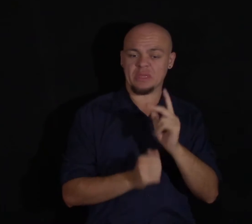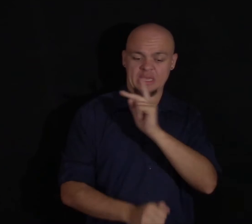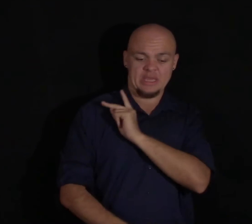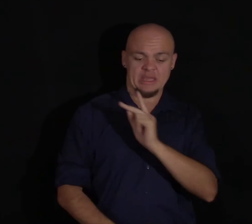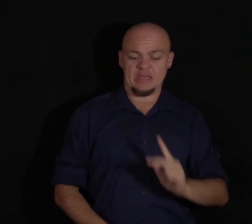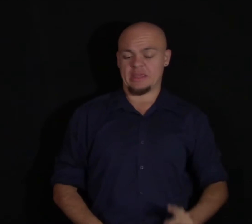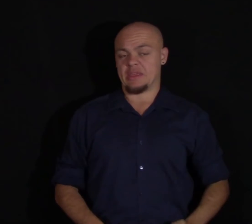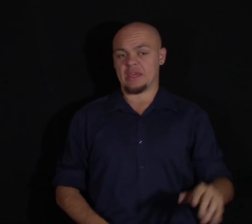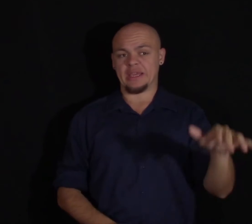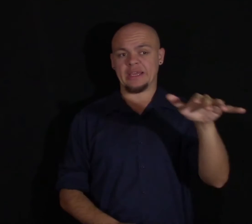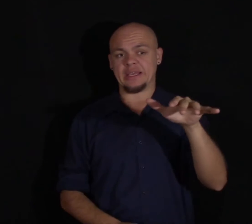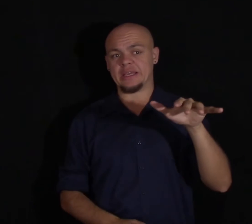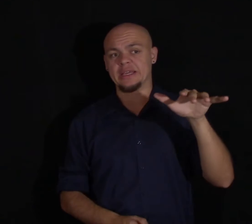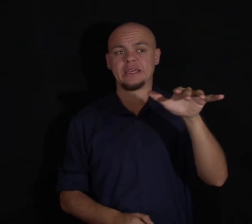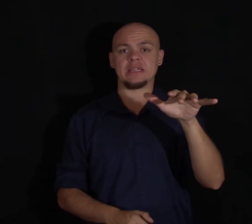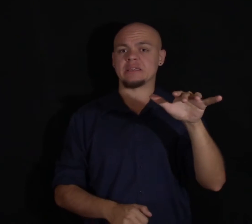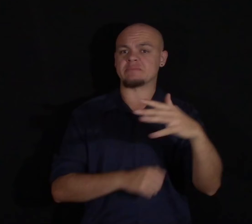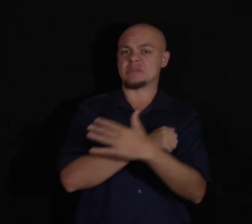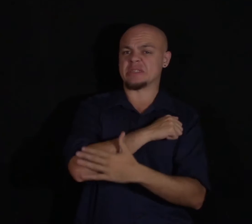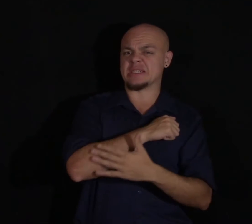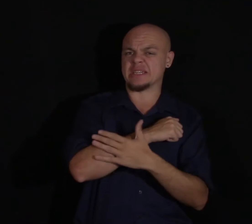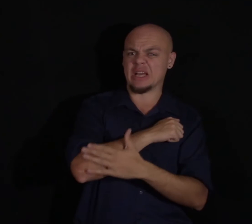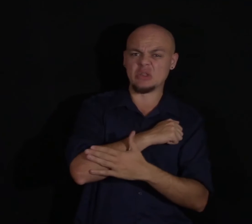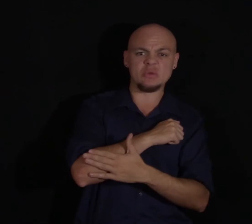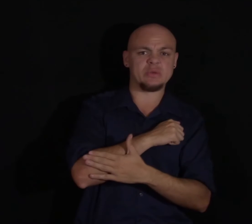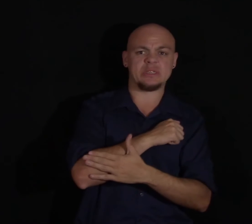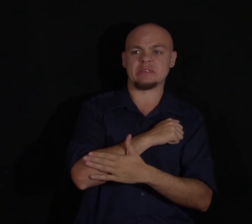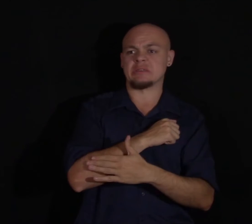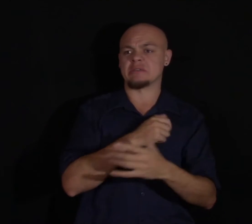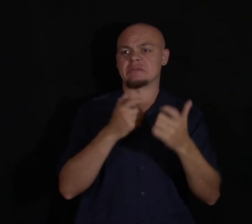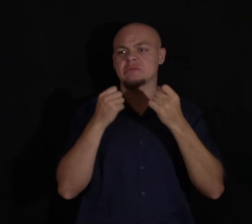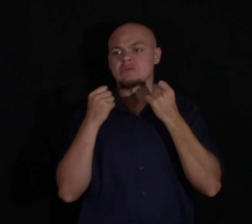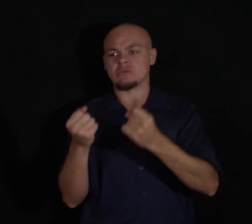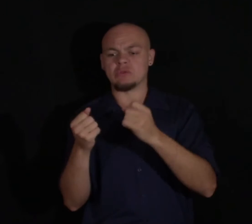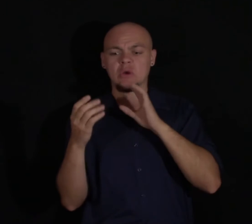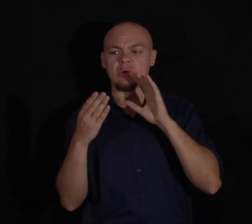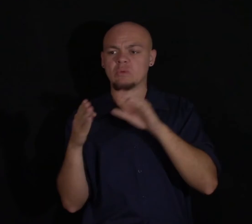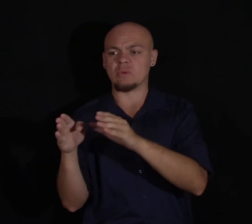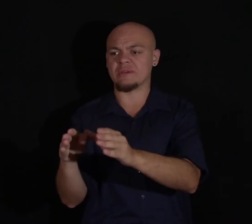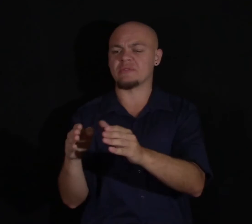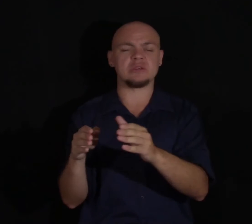wide extents of country, mighty rivers, and boundless seas,